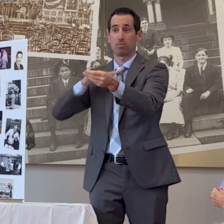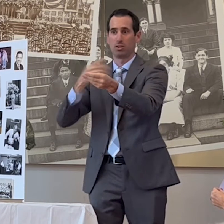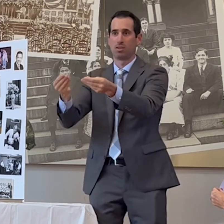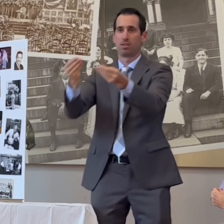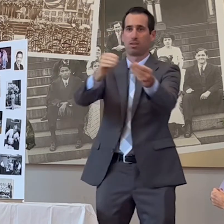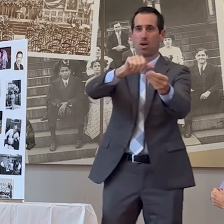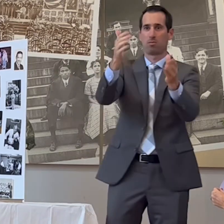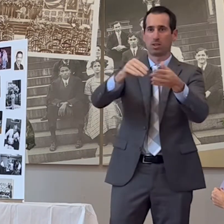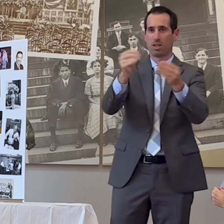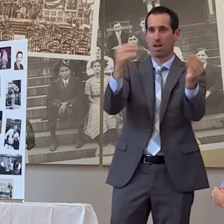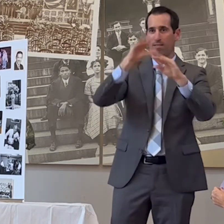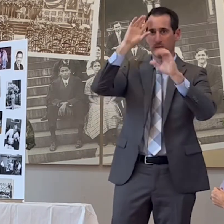their predecessor.